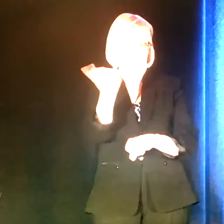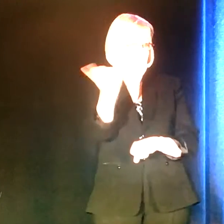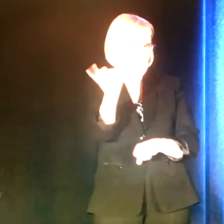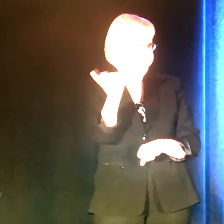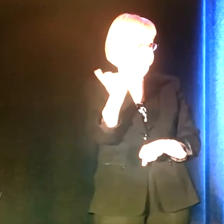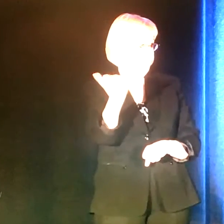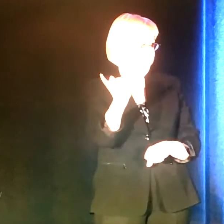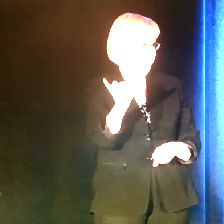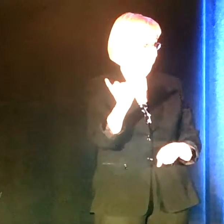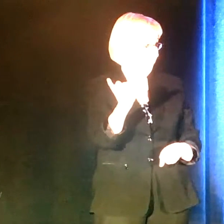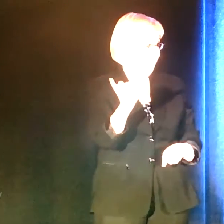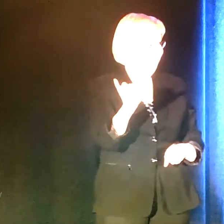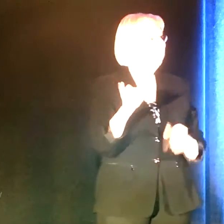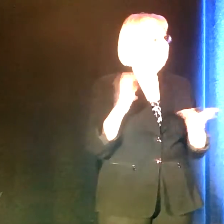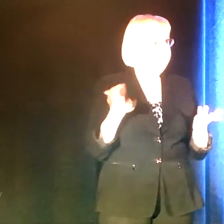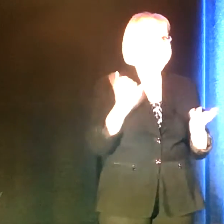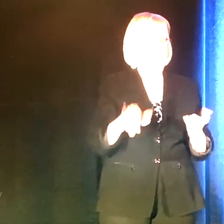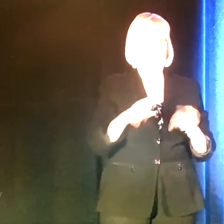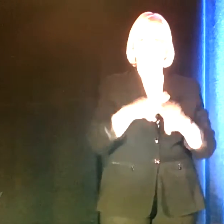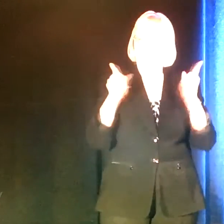pitch. Like the batter can do that too.